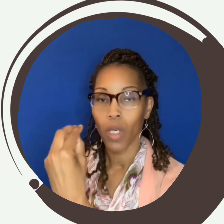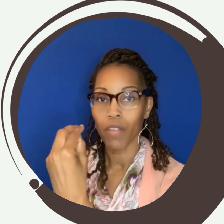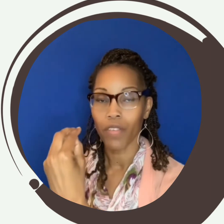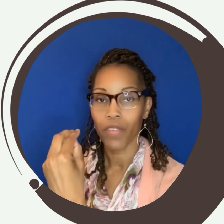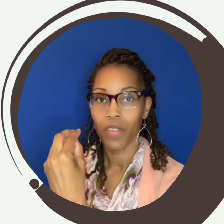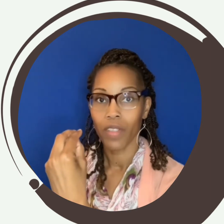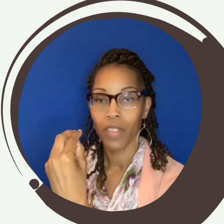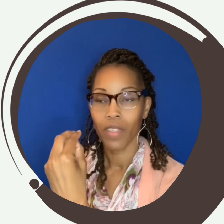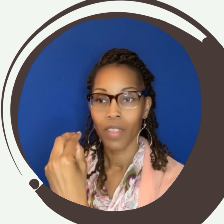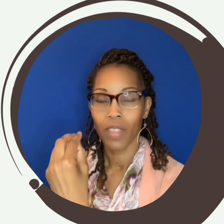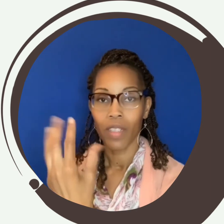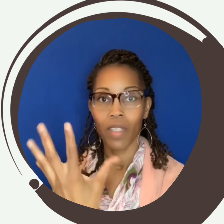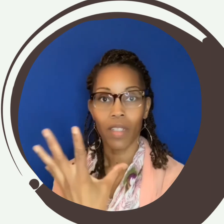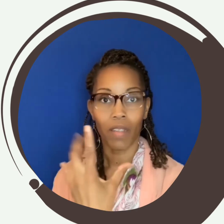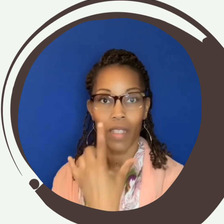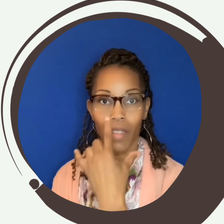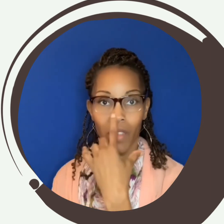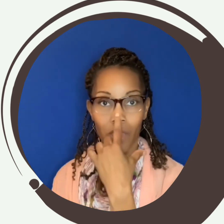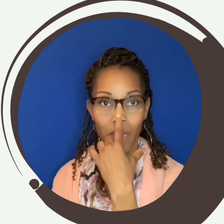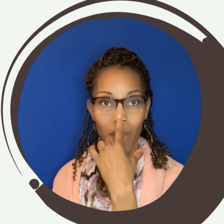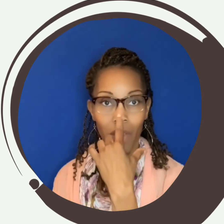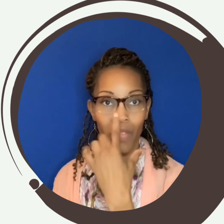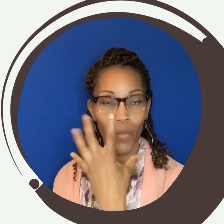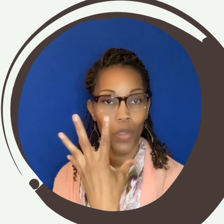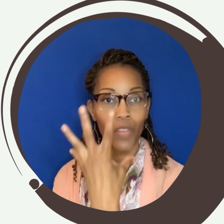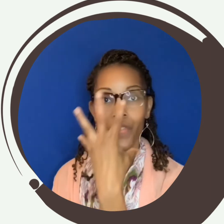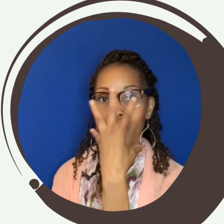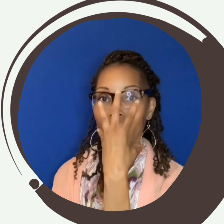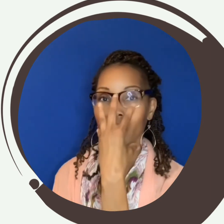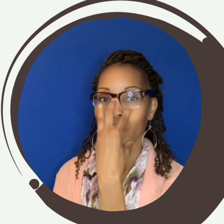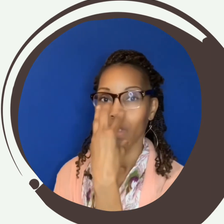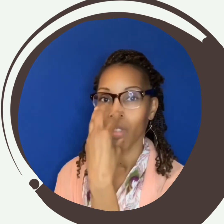Wolf. Like the snout of the wolf